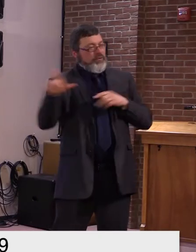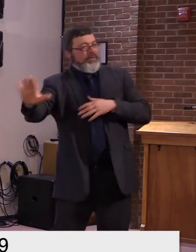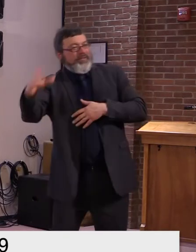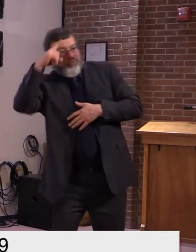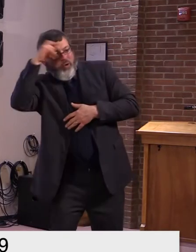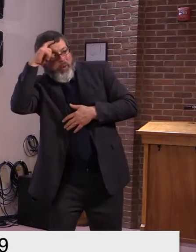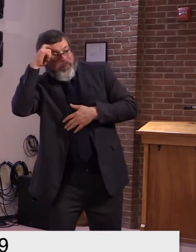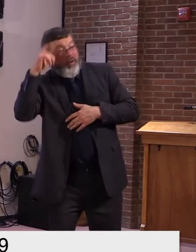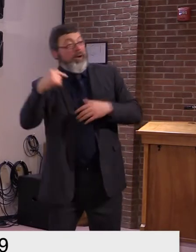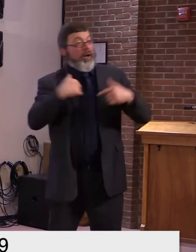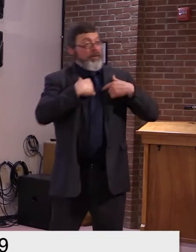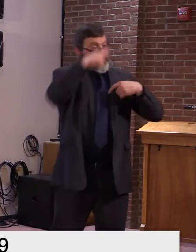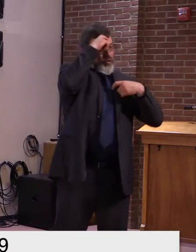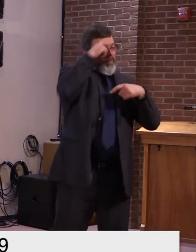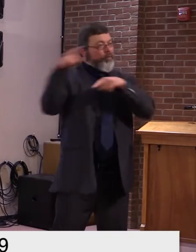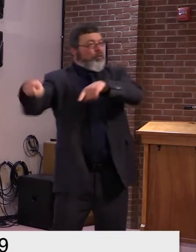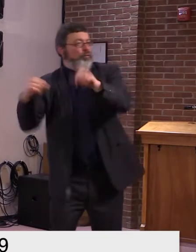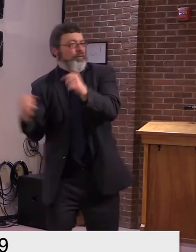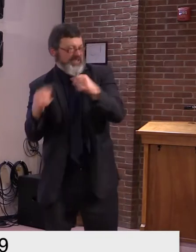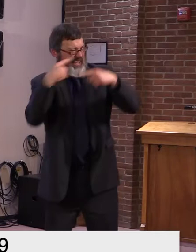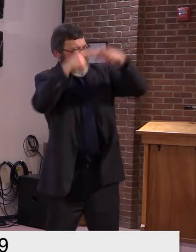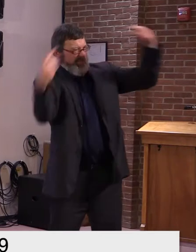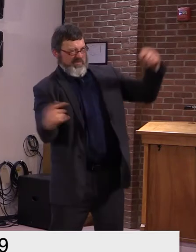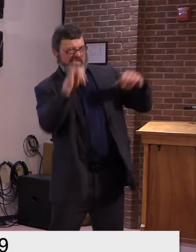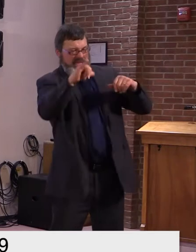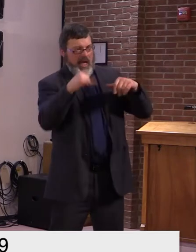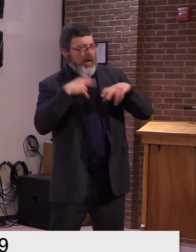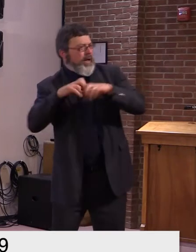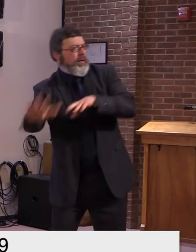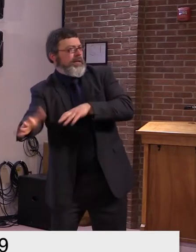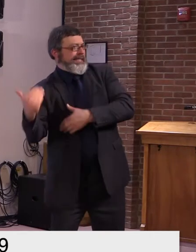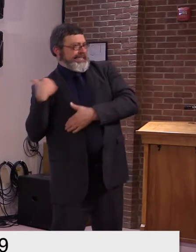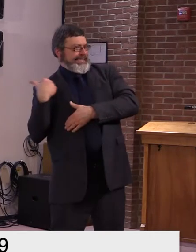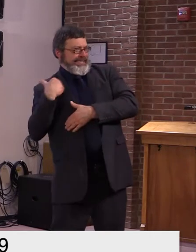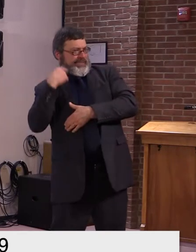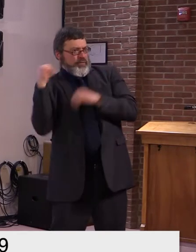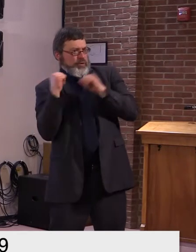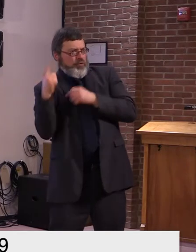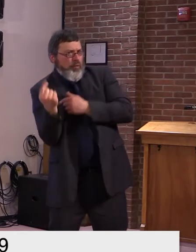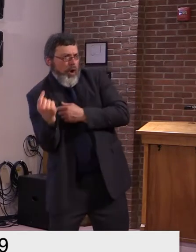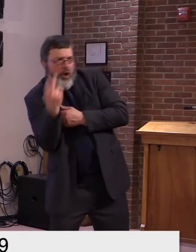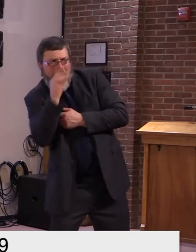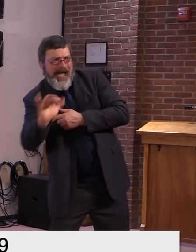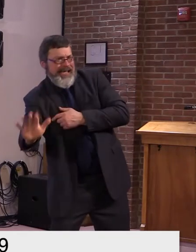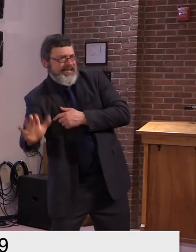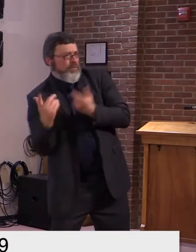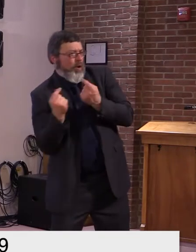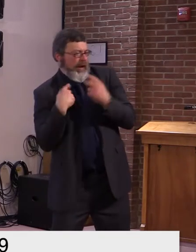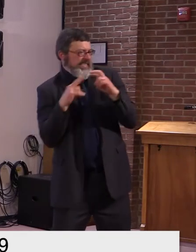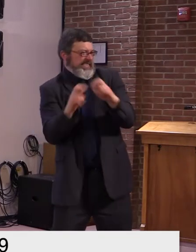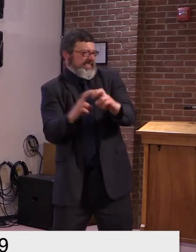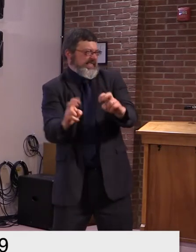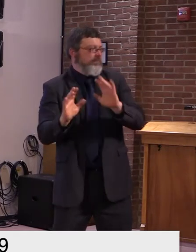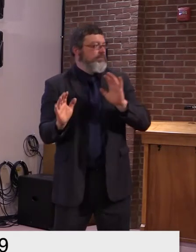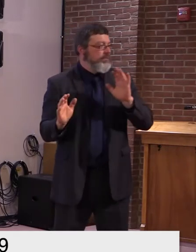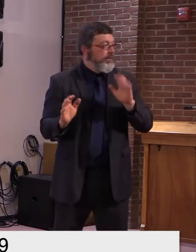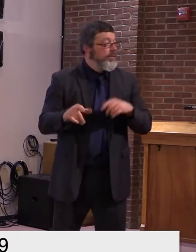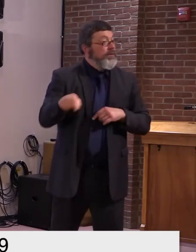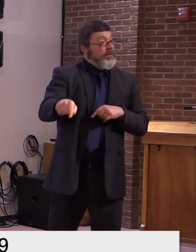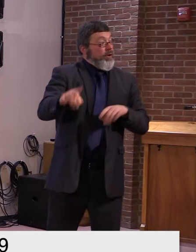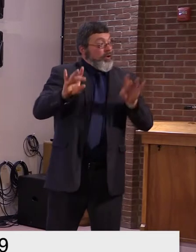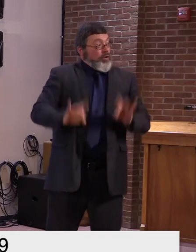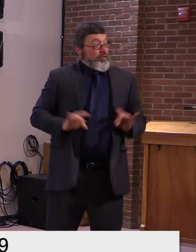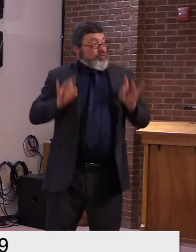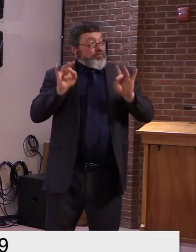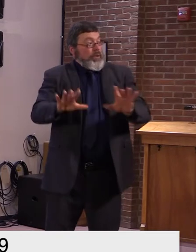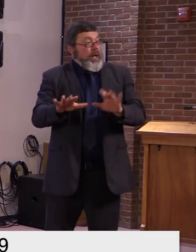Australia, the flu was virtually non-existent this year. signaling very good news for us up here in the Northeast